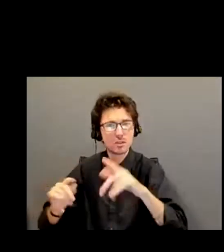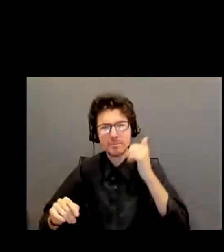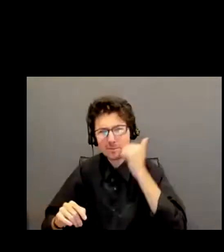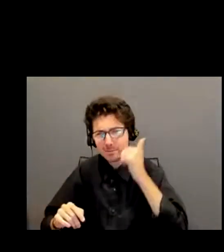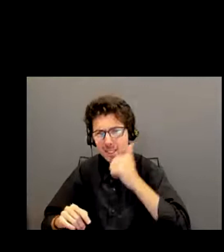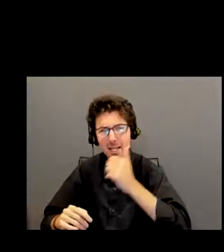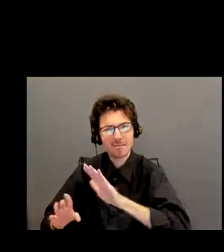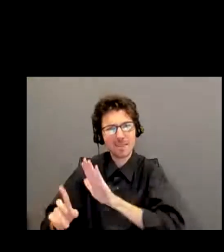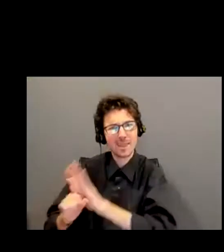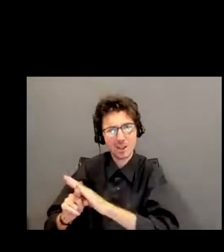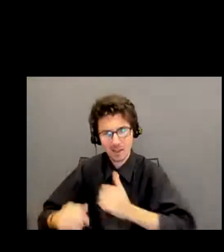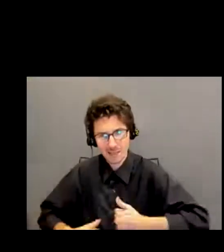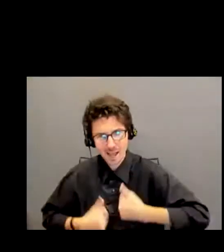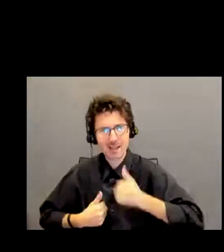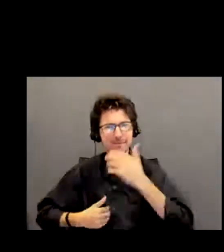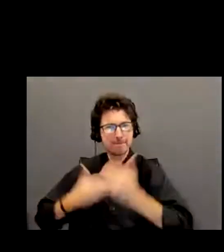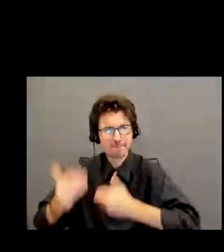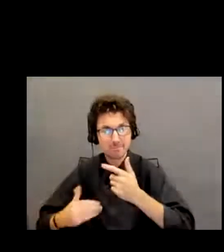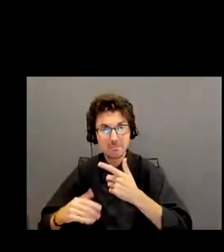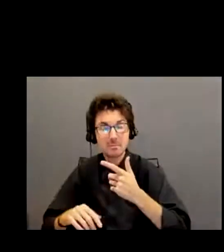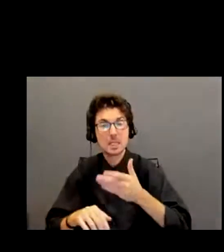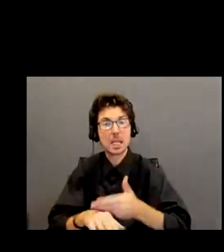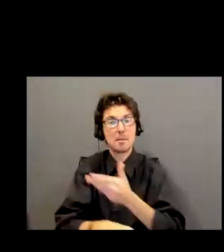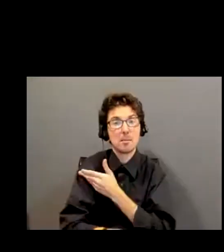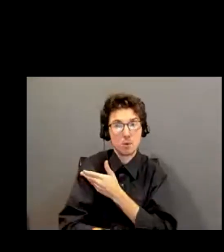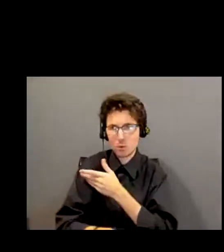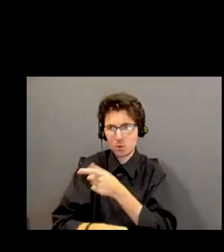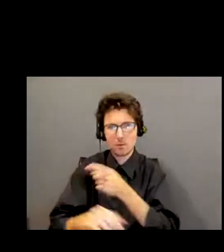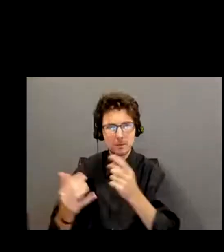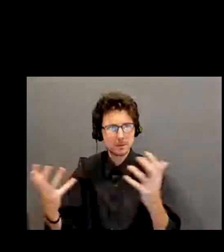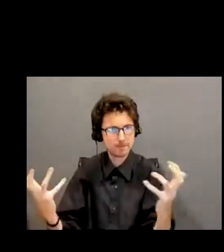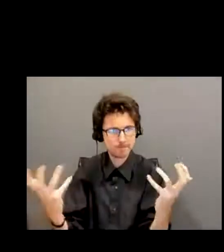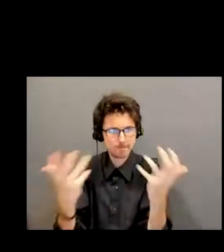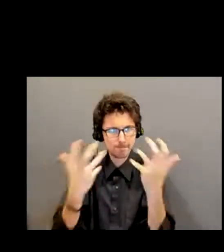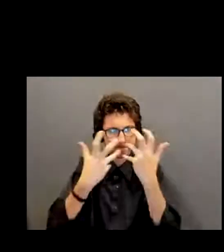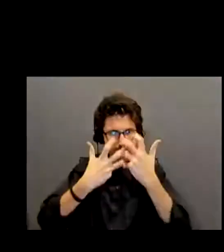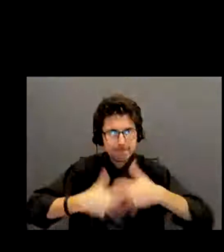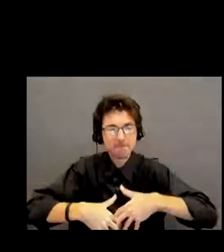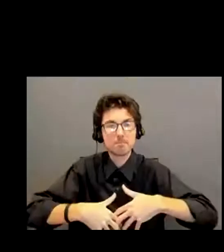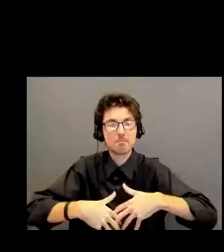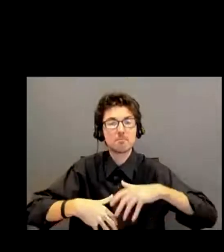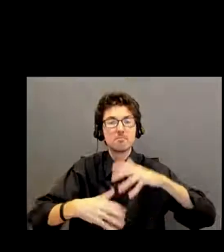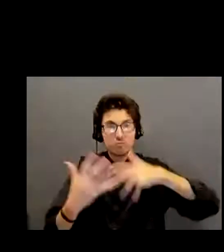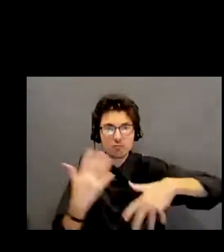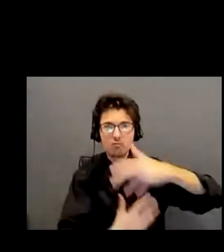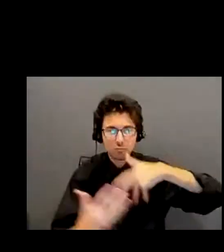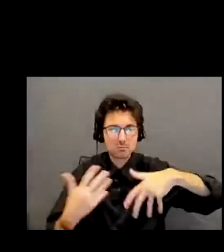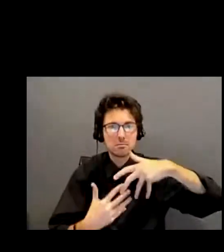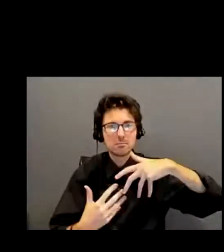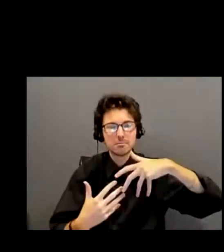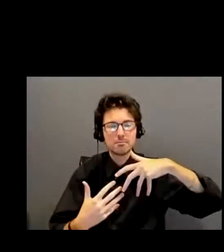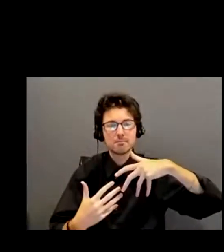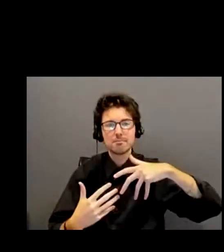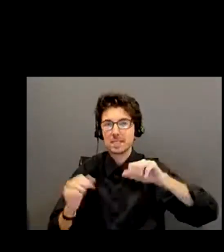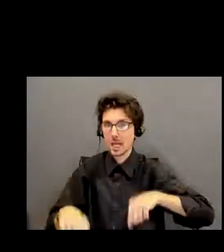and aspects of life, and improve their integration in society as a result. I hope there will